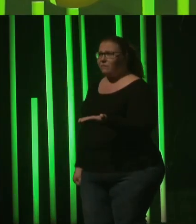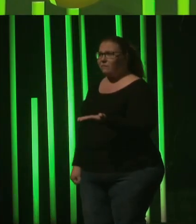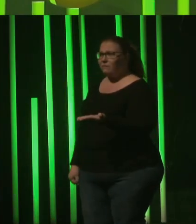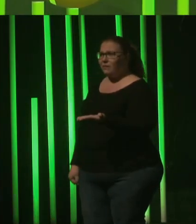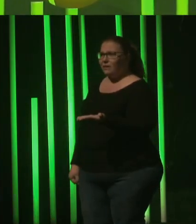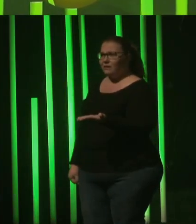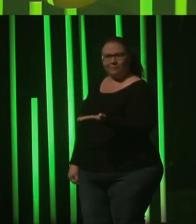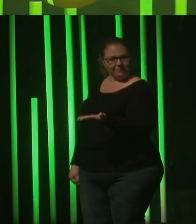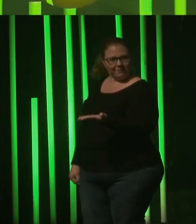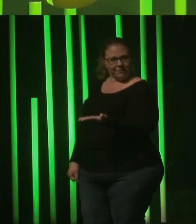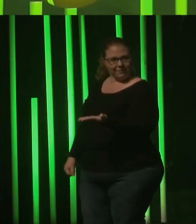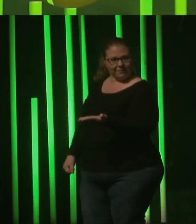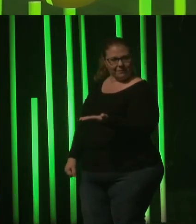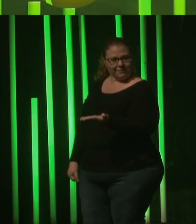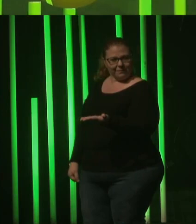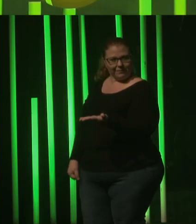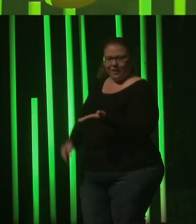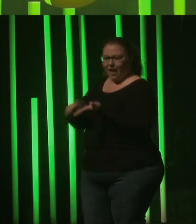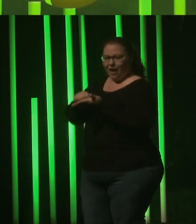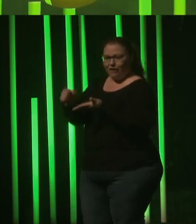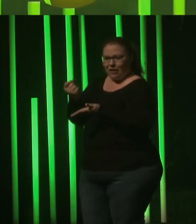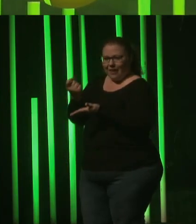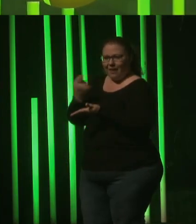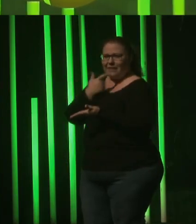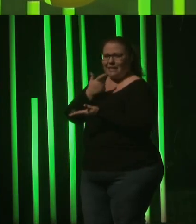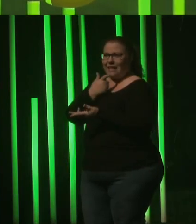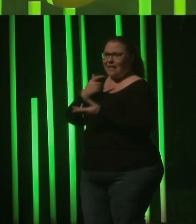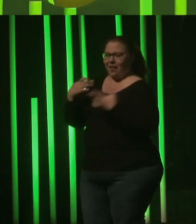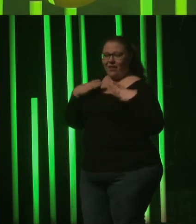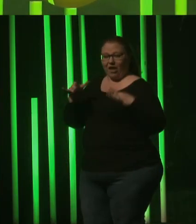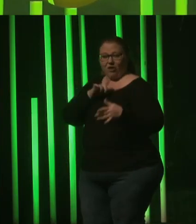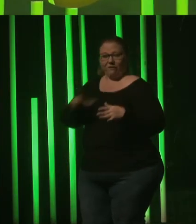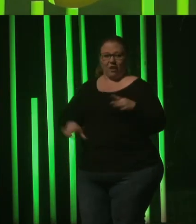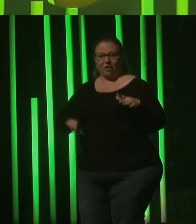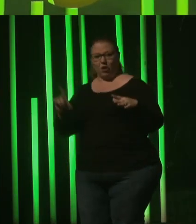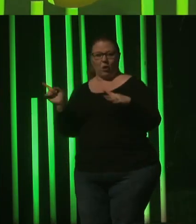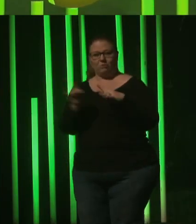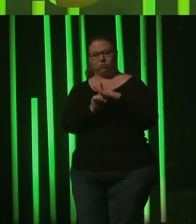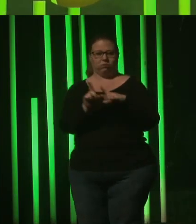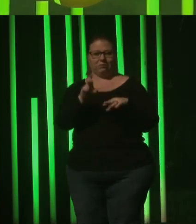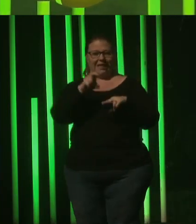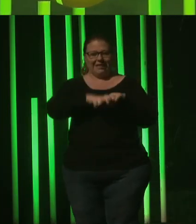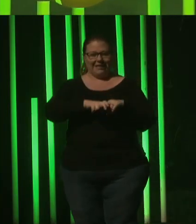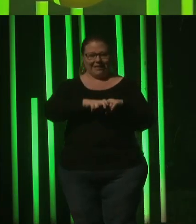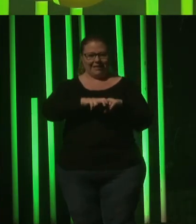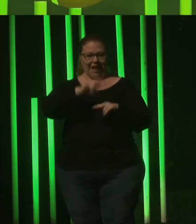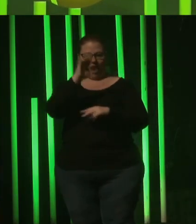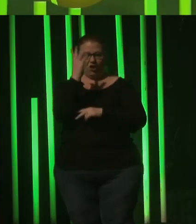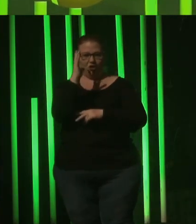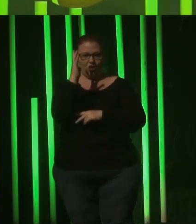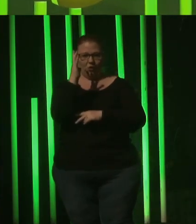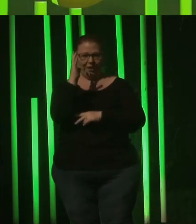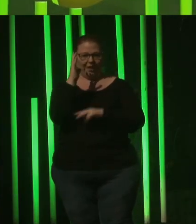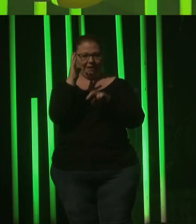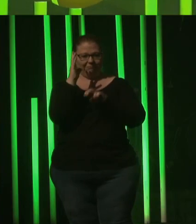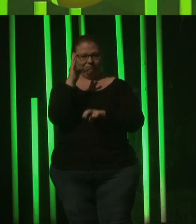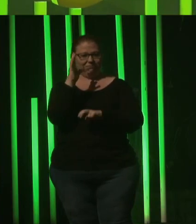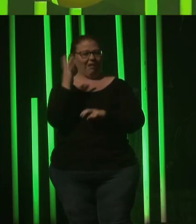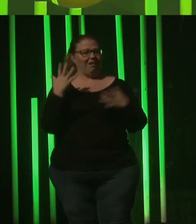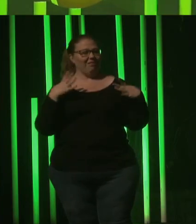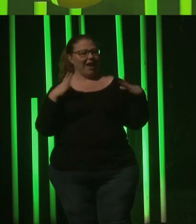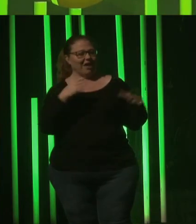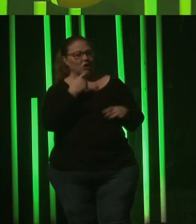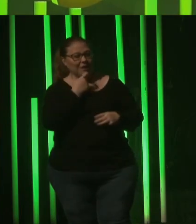It says, this blessed my heart. In verse 11, it says, the angel of the Lord came down and sat on the oak. And now listen to what it says. The angel says